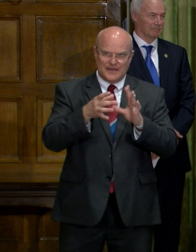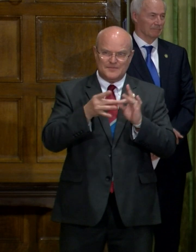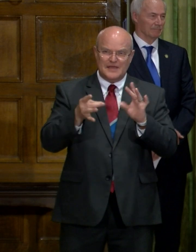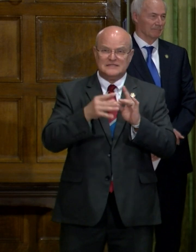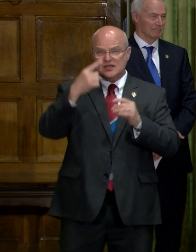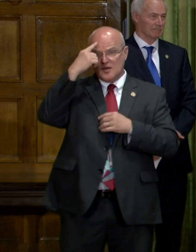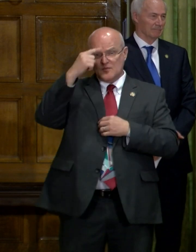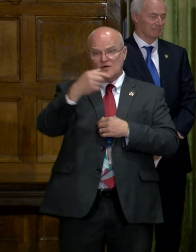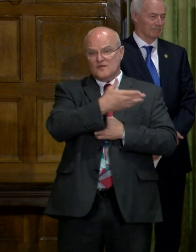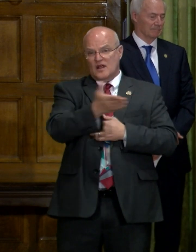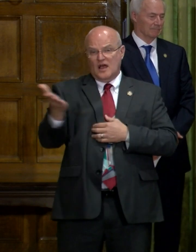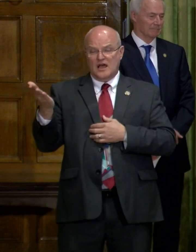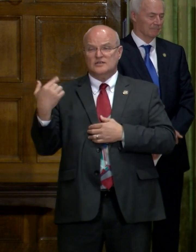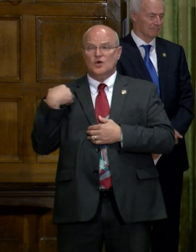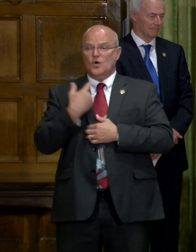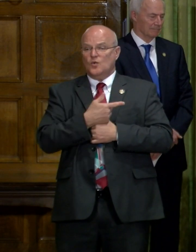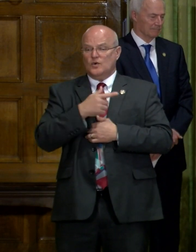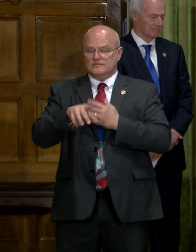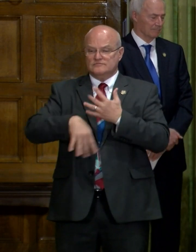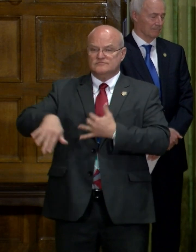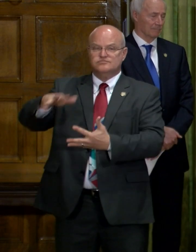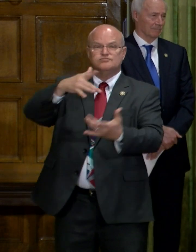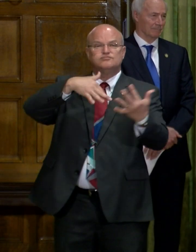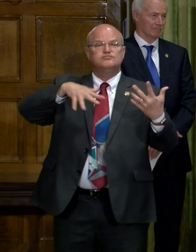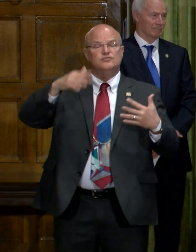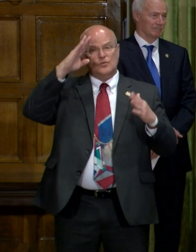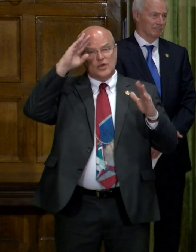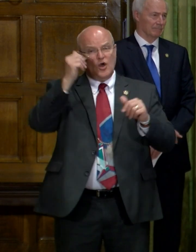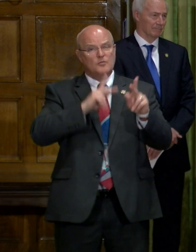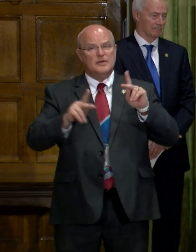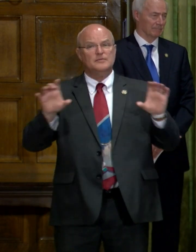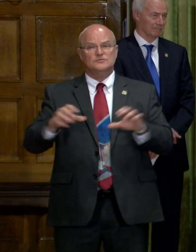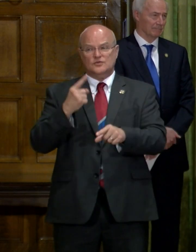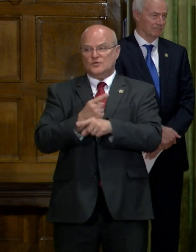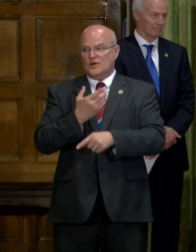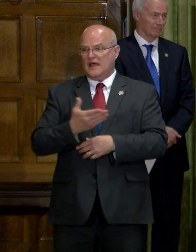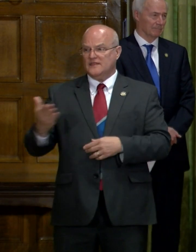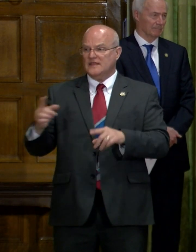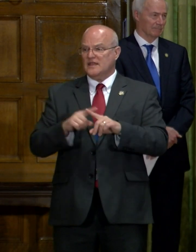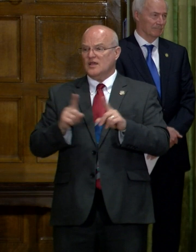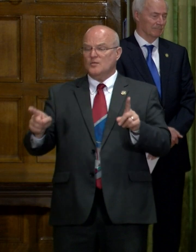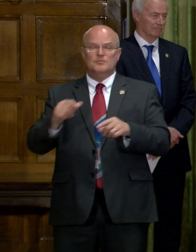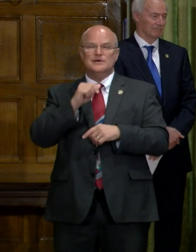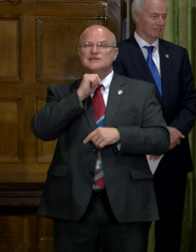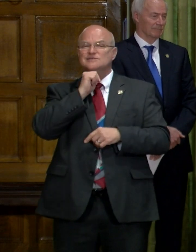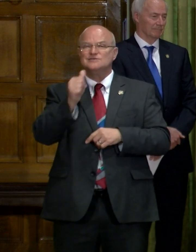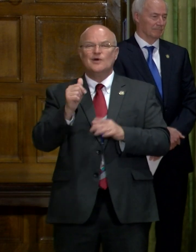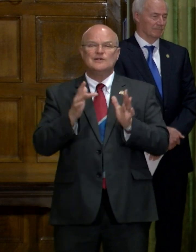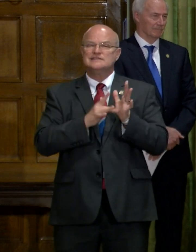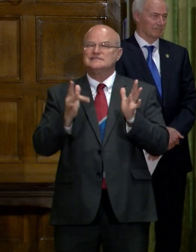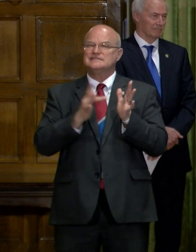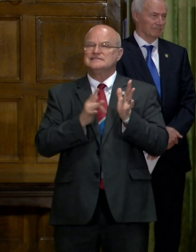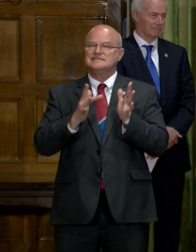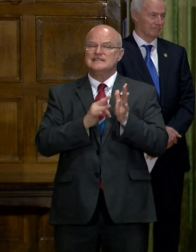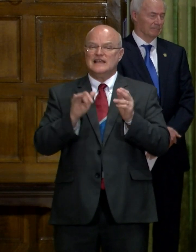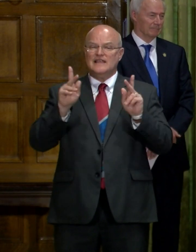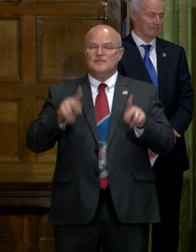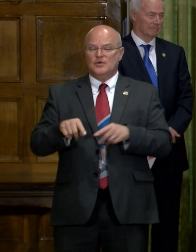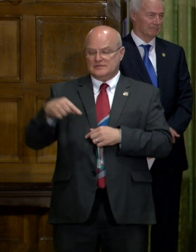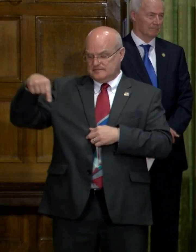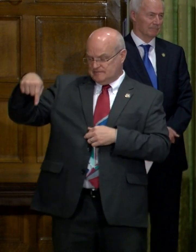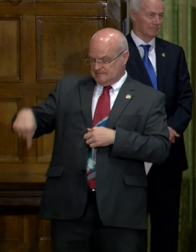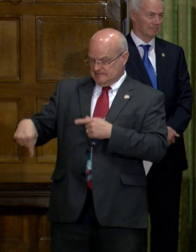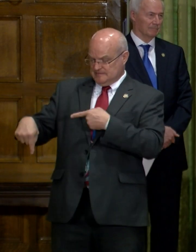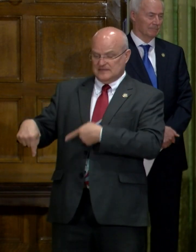But for the rest of us, when you're out and about, we hope everyone's doing the right thing, but don't take it for granted that the person